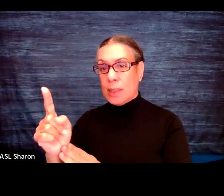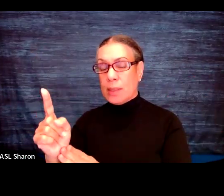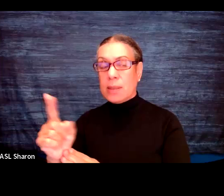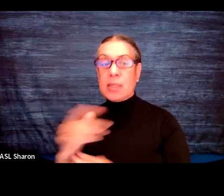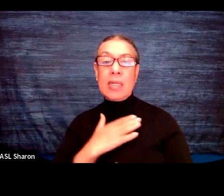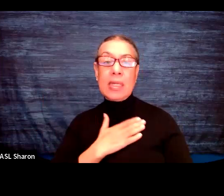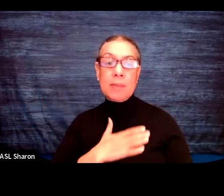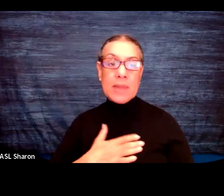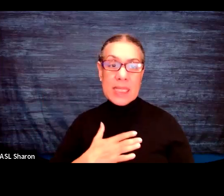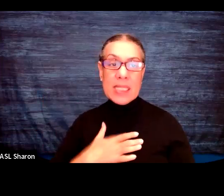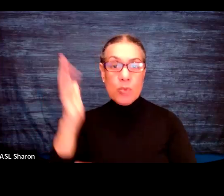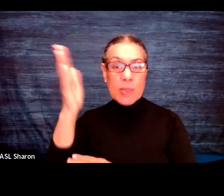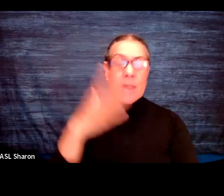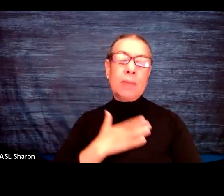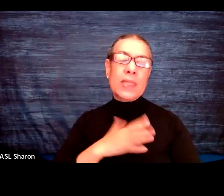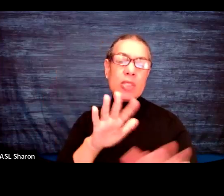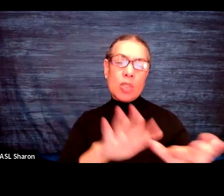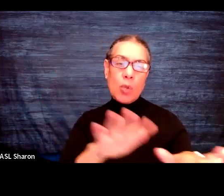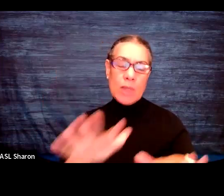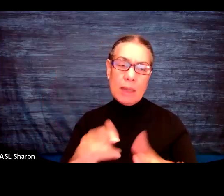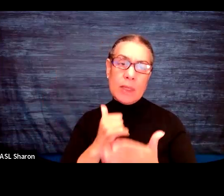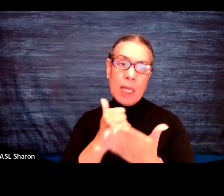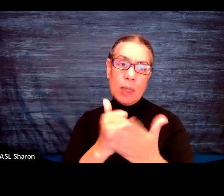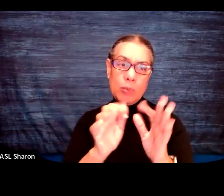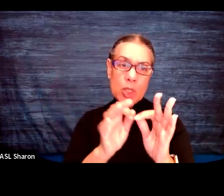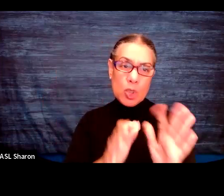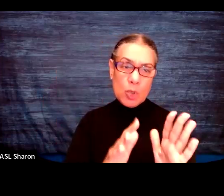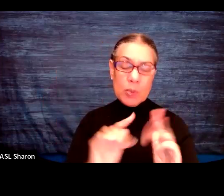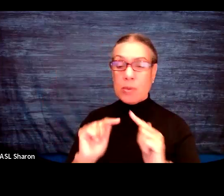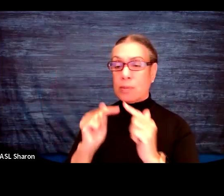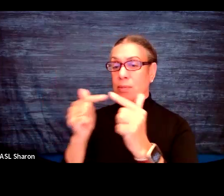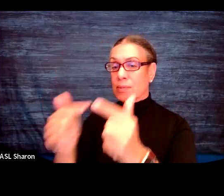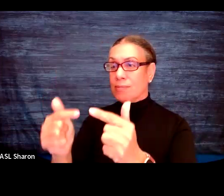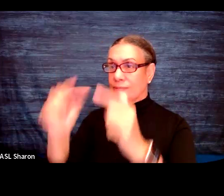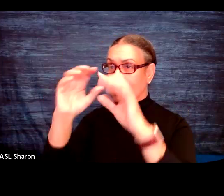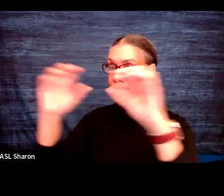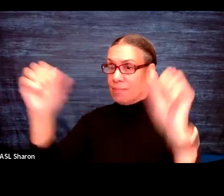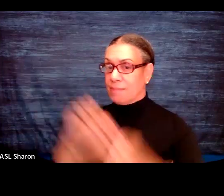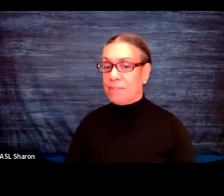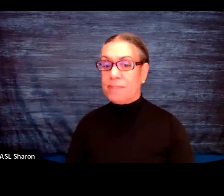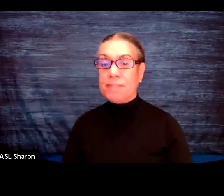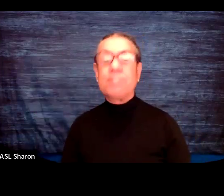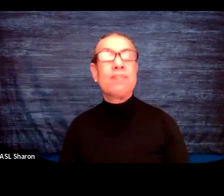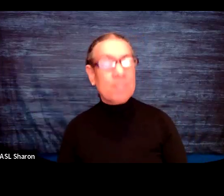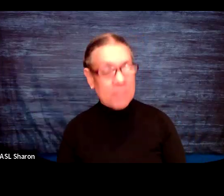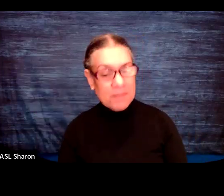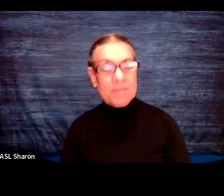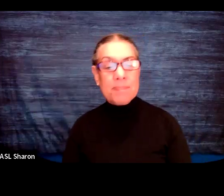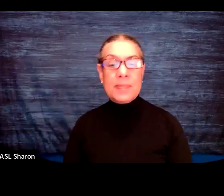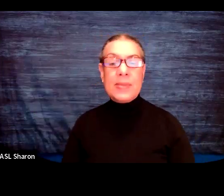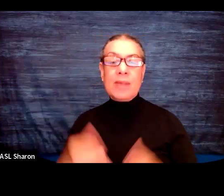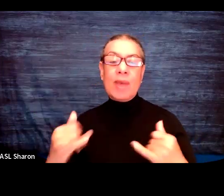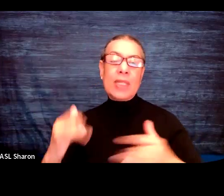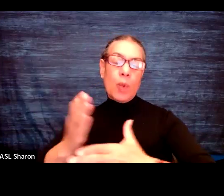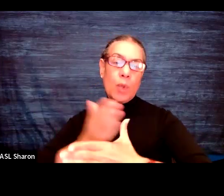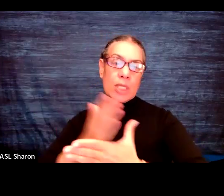presenters to speak slowly to assist our interpreters. And I'll now turn it over to the superintendent. Wonderful. Thank you, Chair. So we'd like to